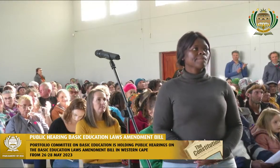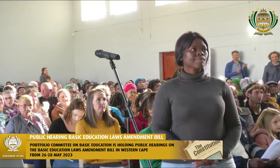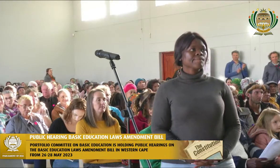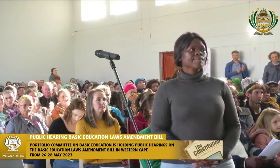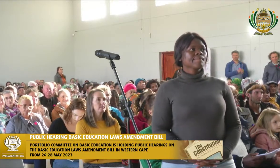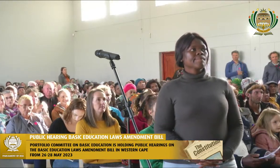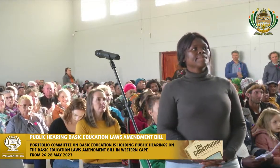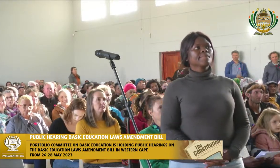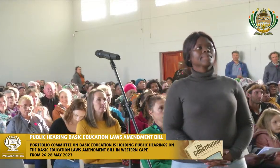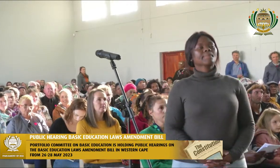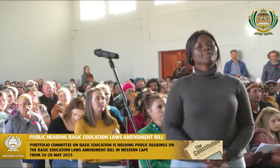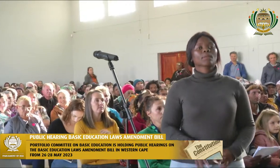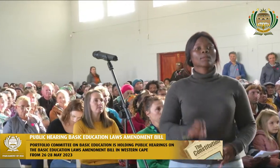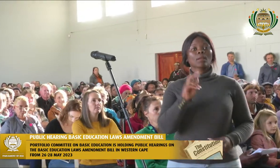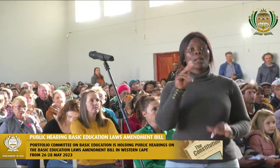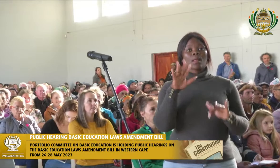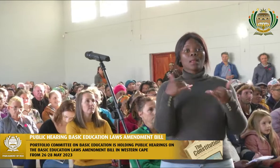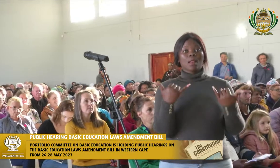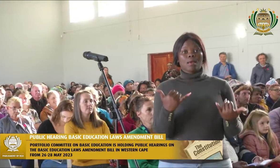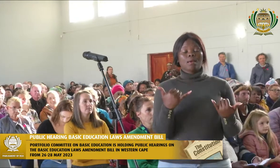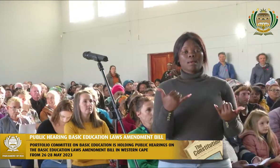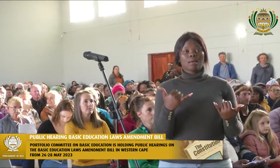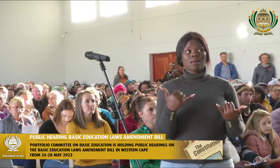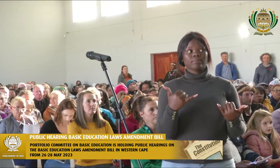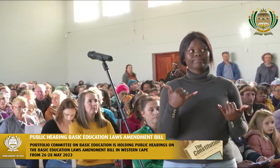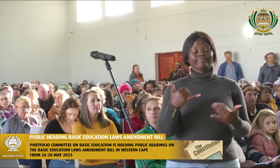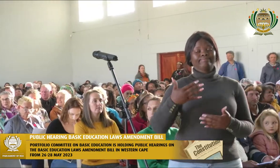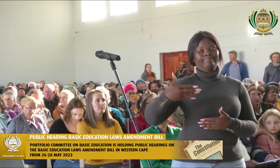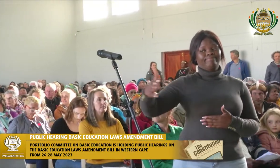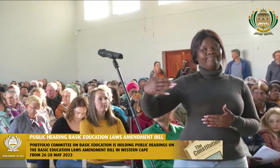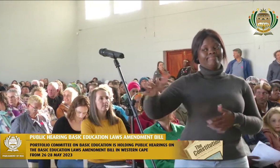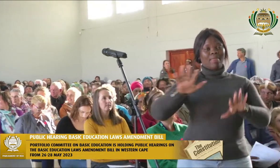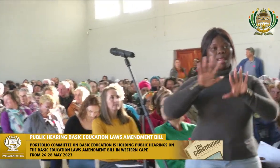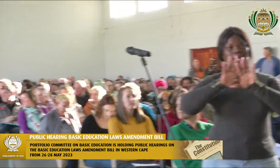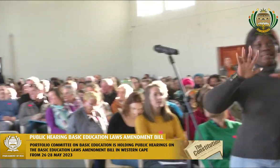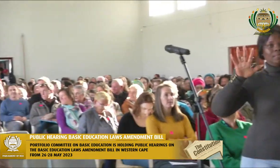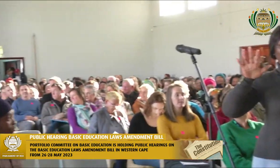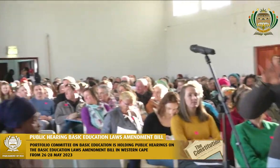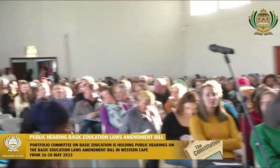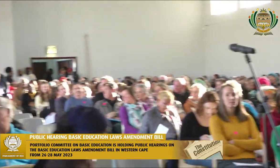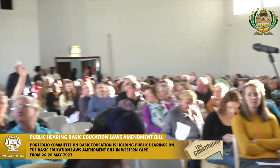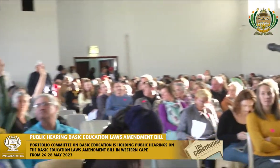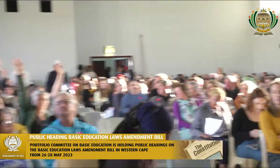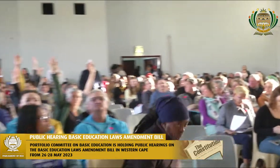All right. Now I'm coming this side.